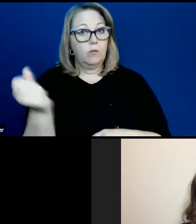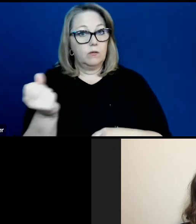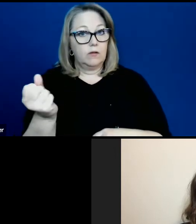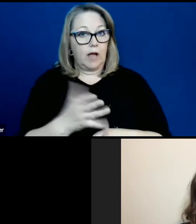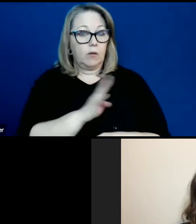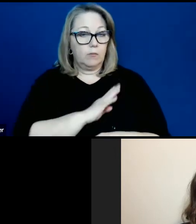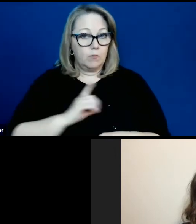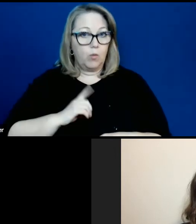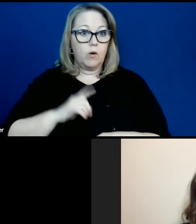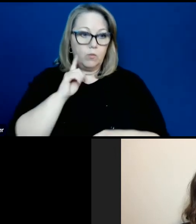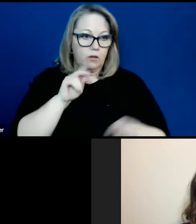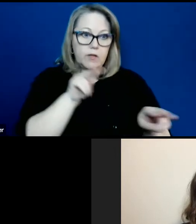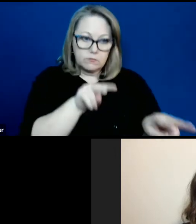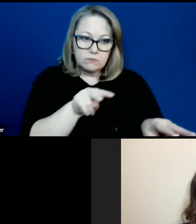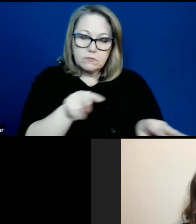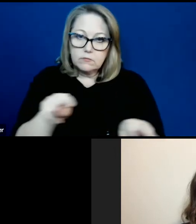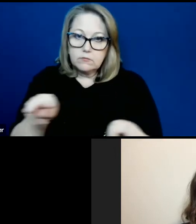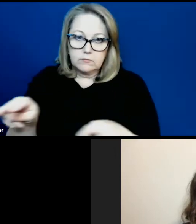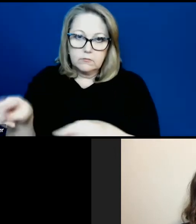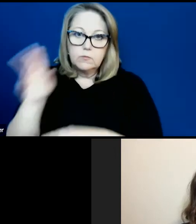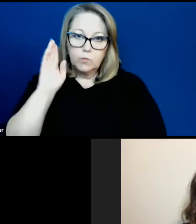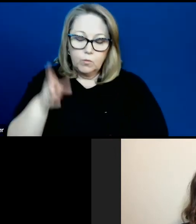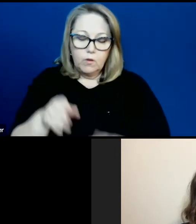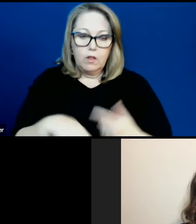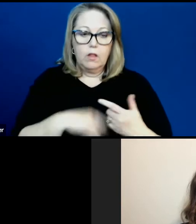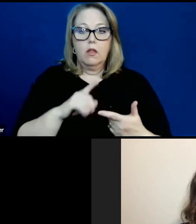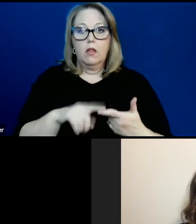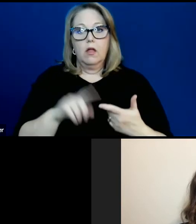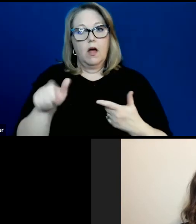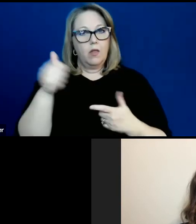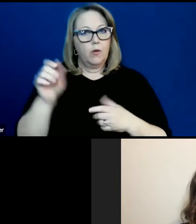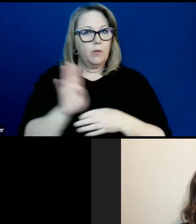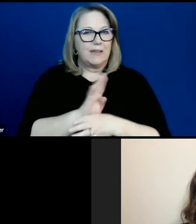tomorrow. The various business licenses entities and